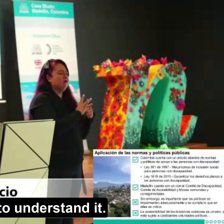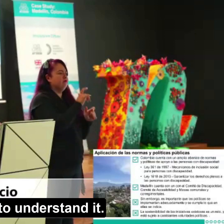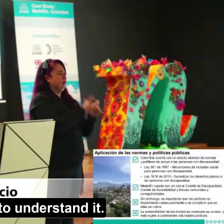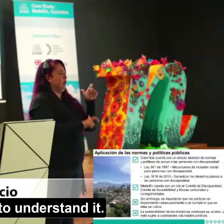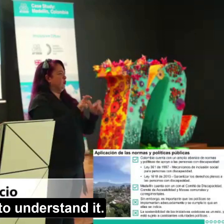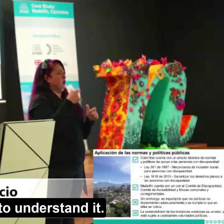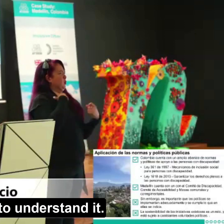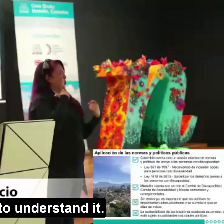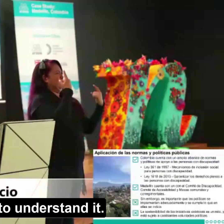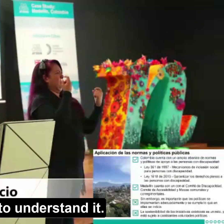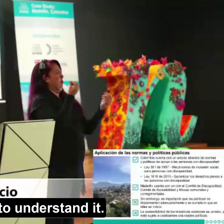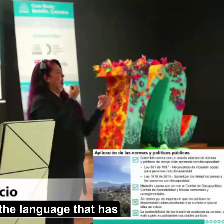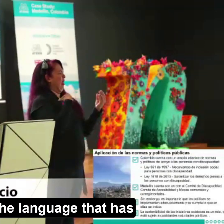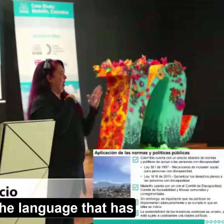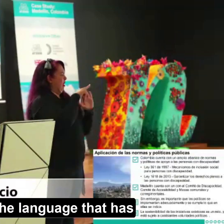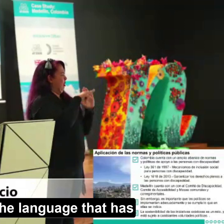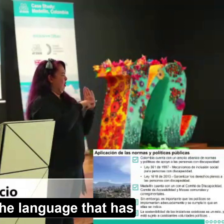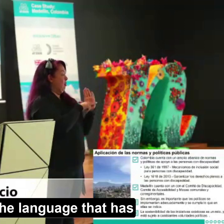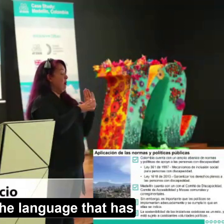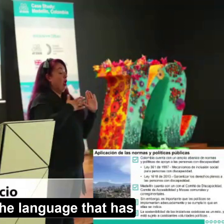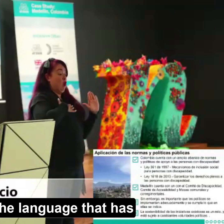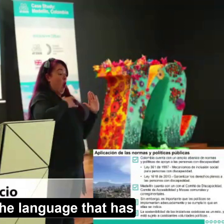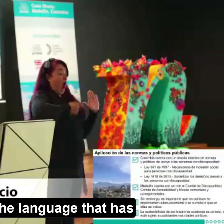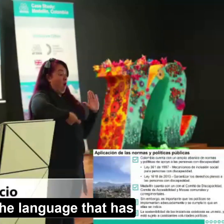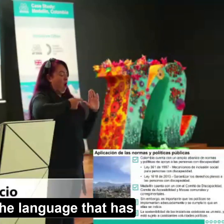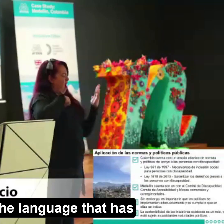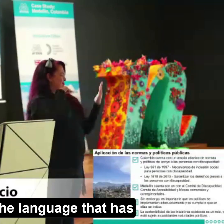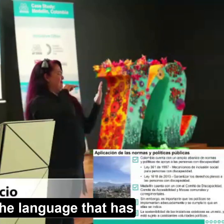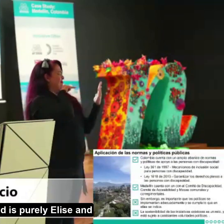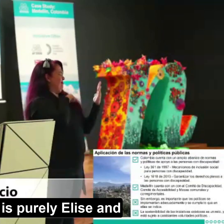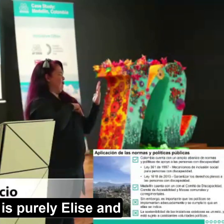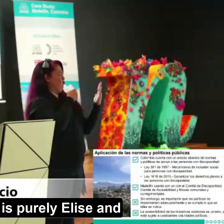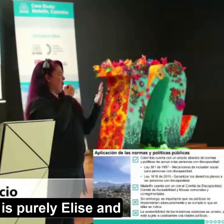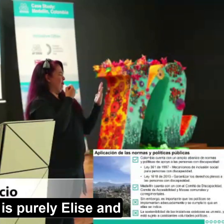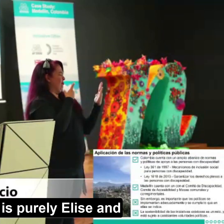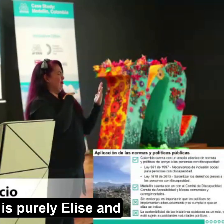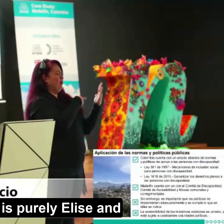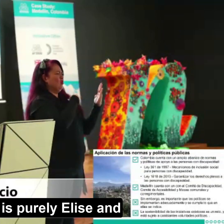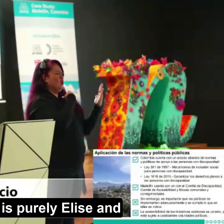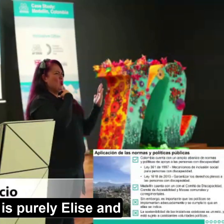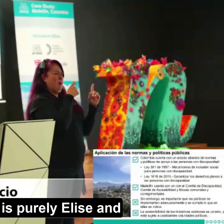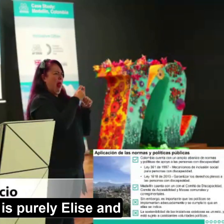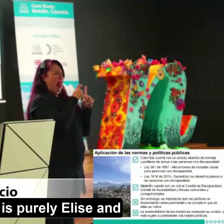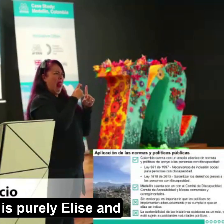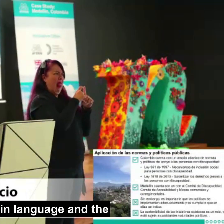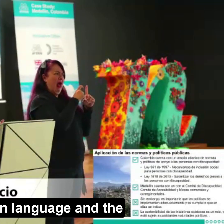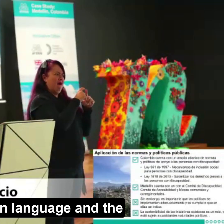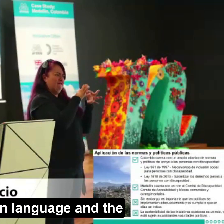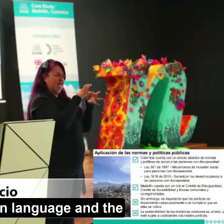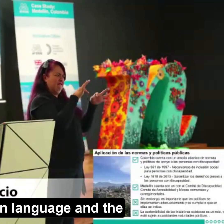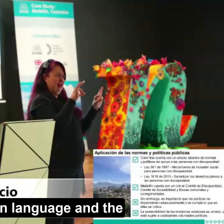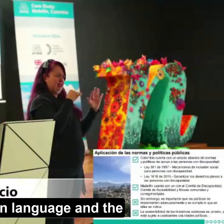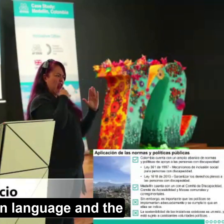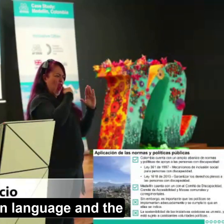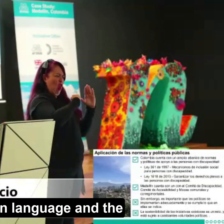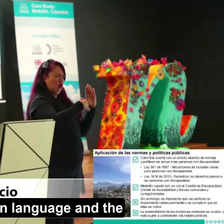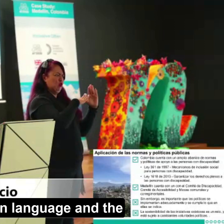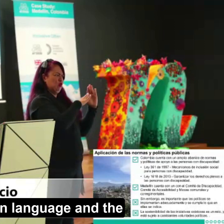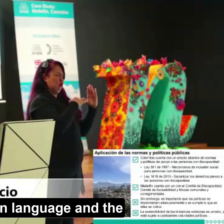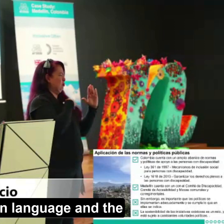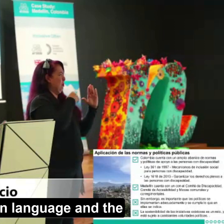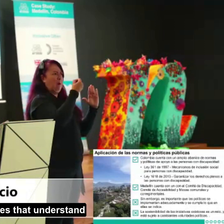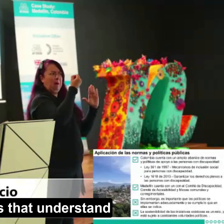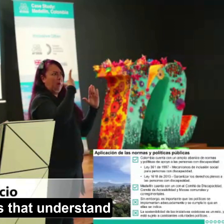full of society to understand it. Sometimes the language that has been used is pure legalese and it's not plain